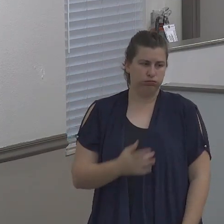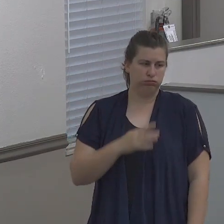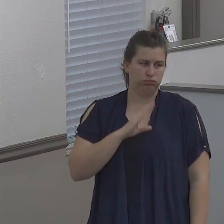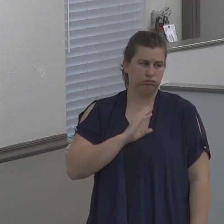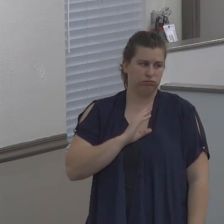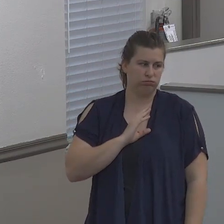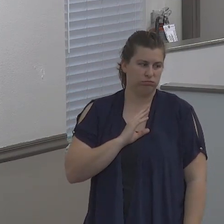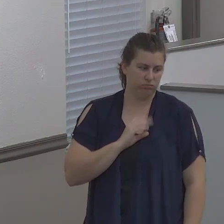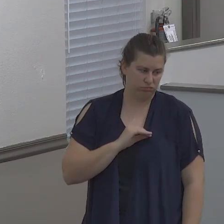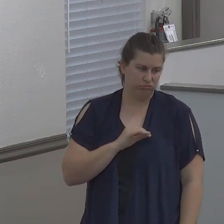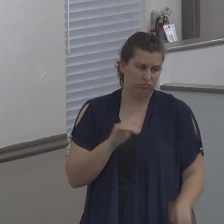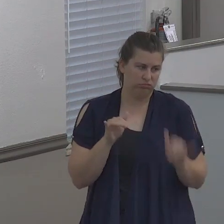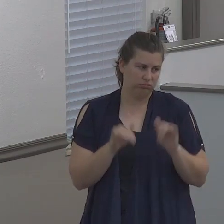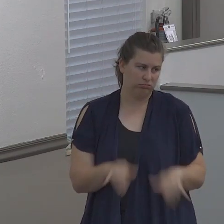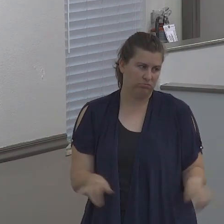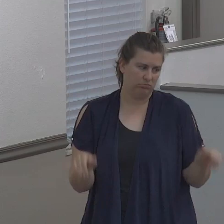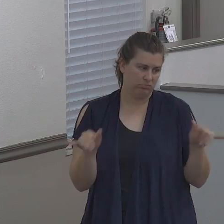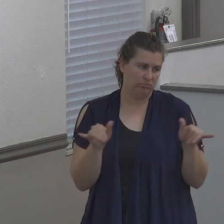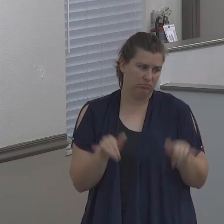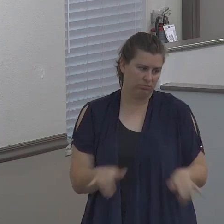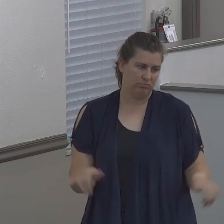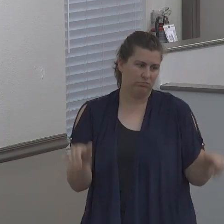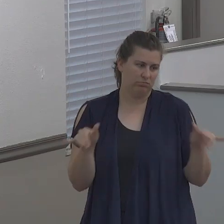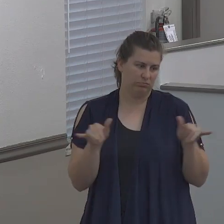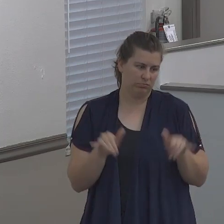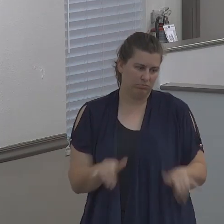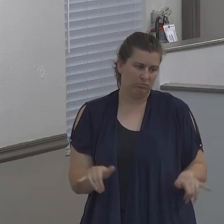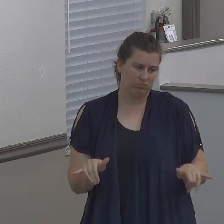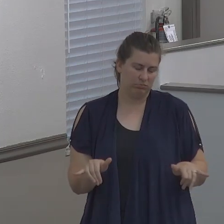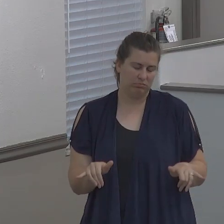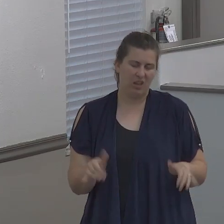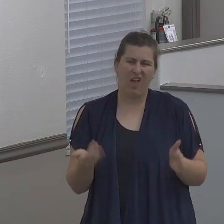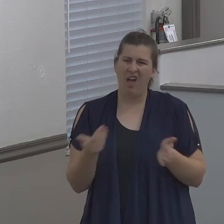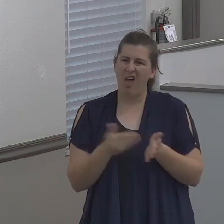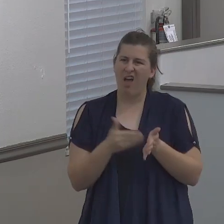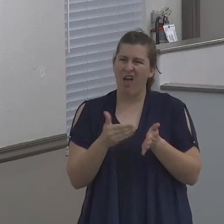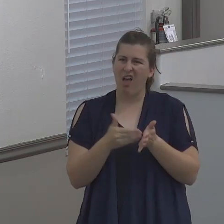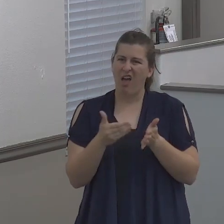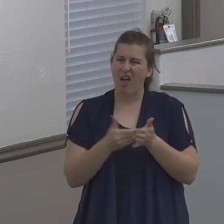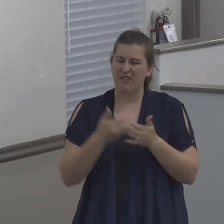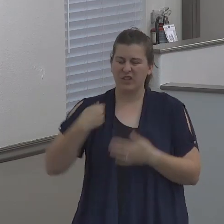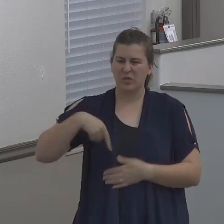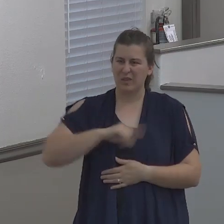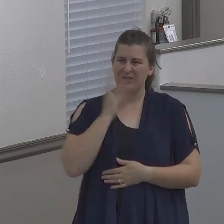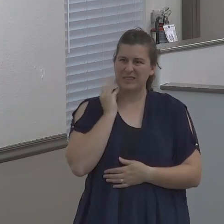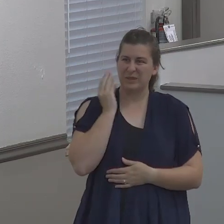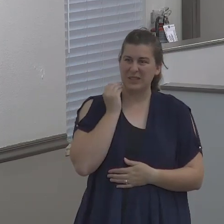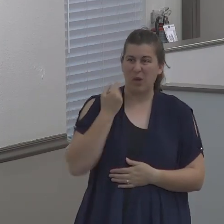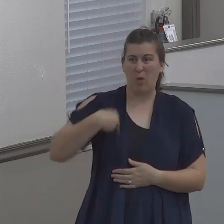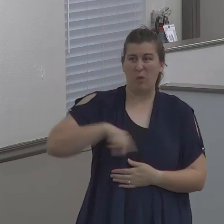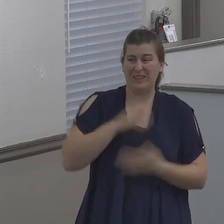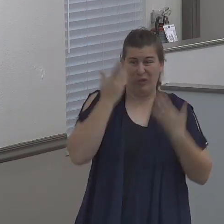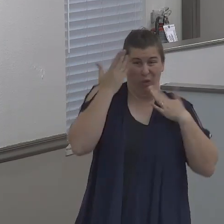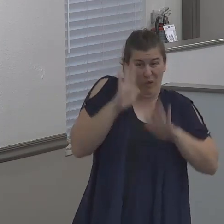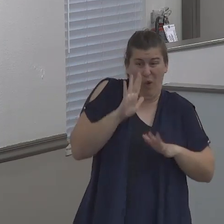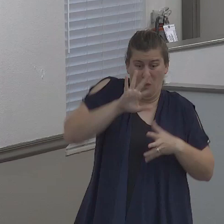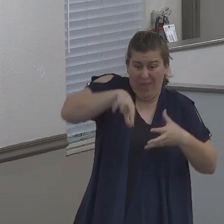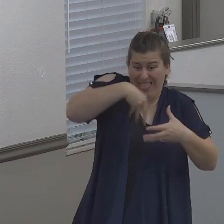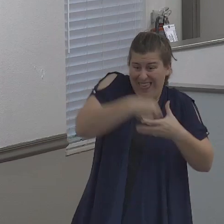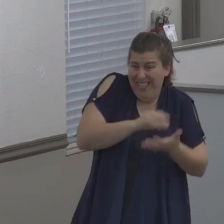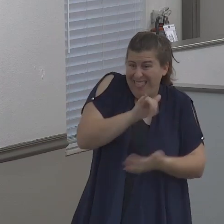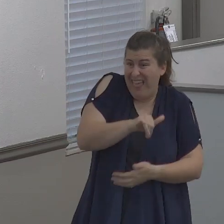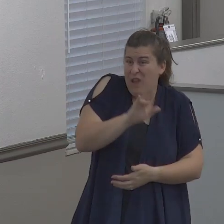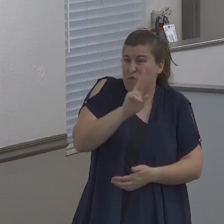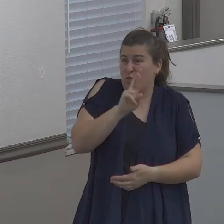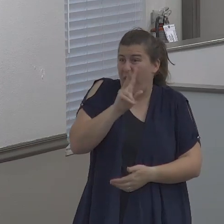depressing and so discouraging. Because oftentimes when we're in the rut, we might